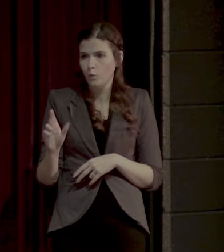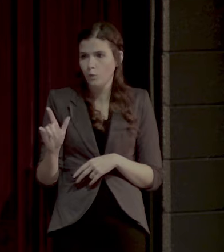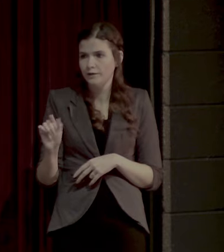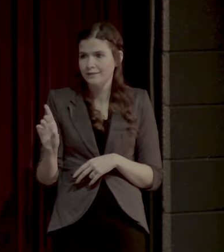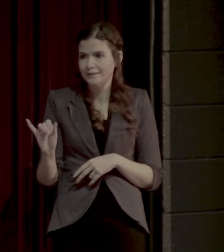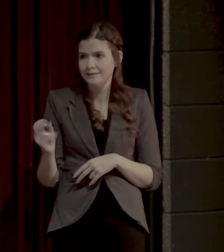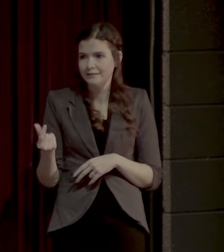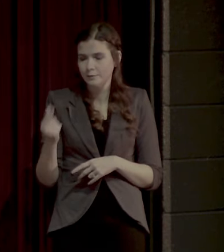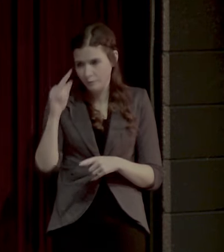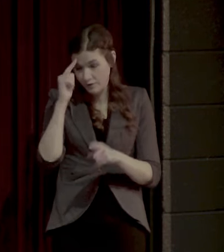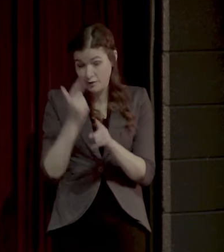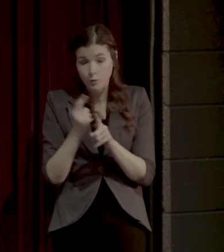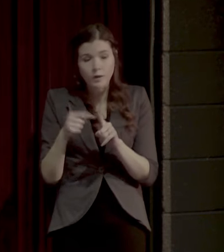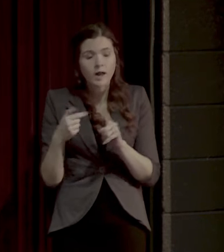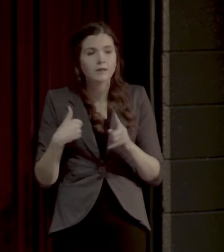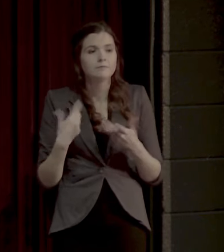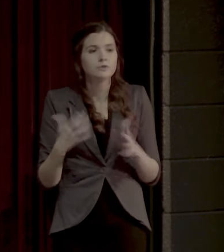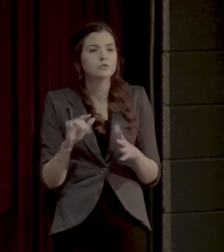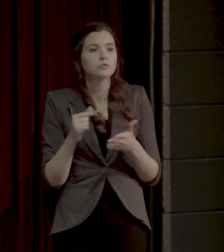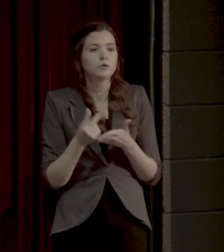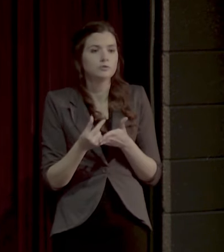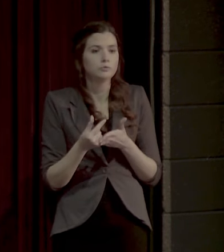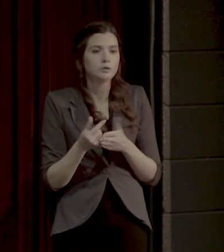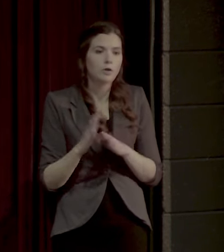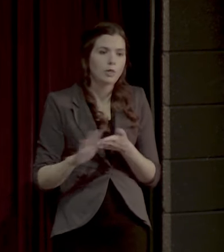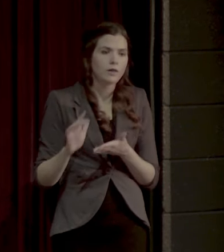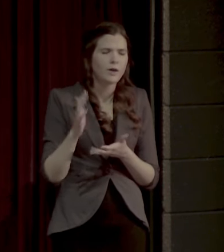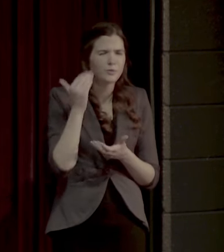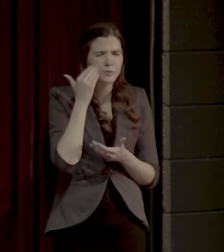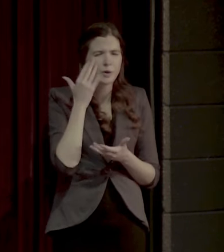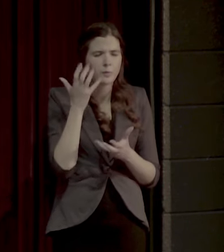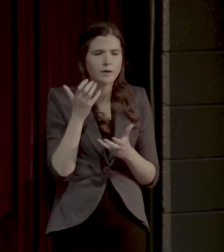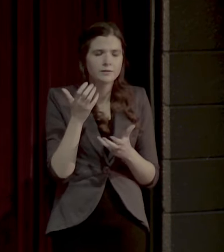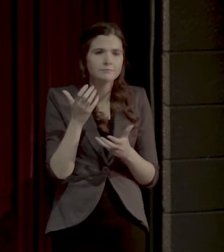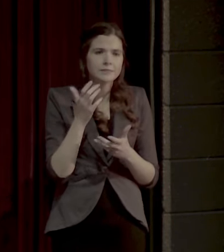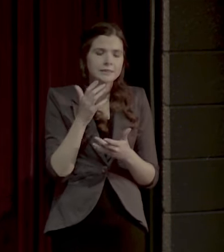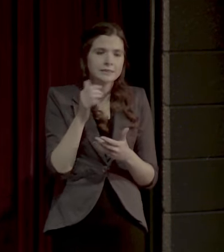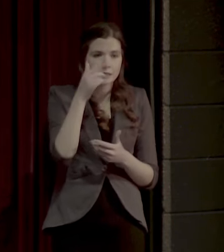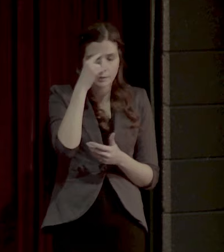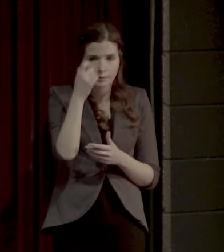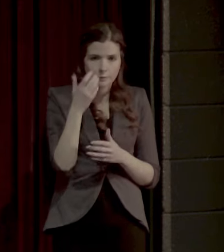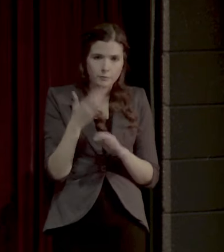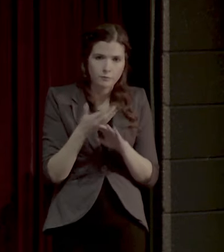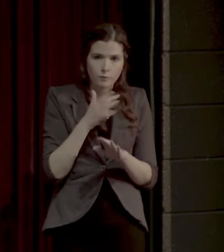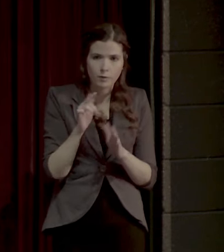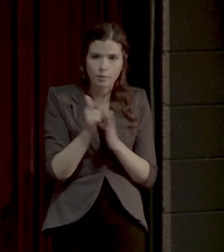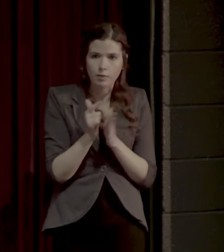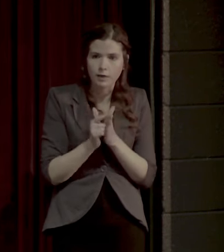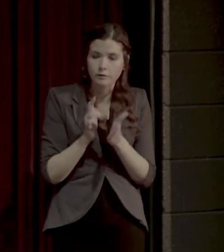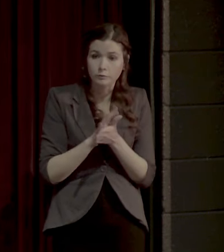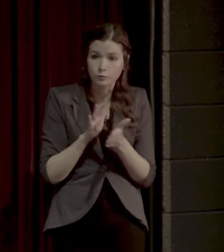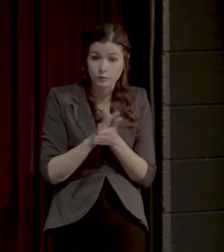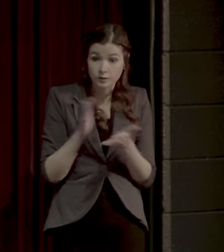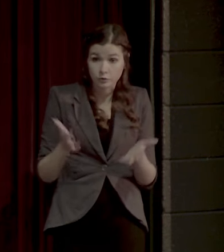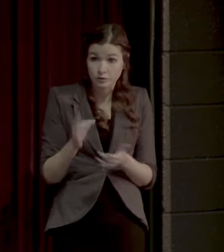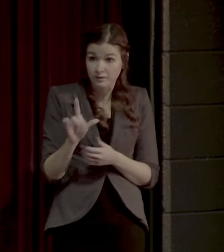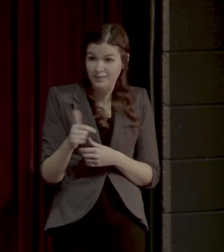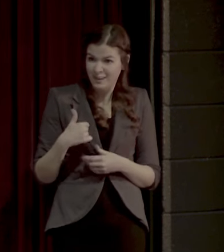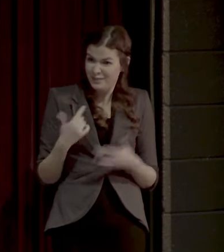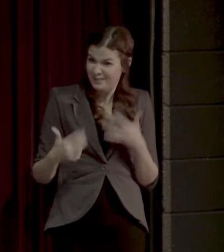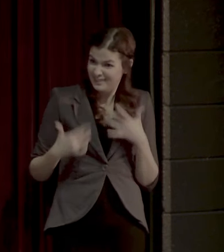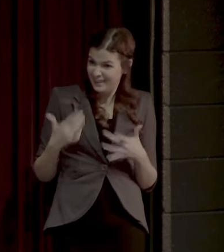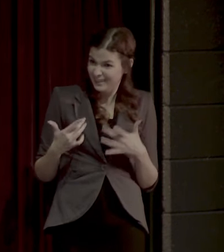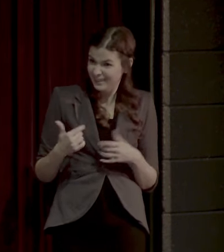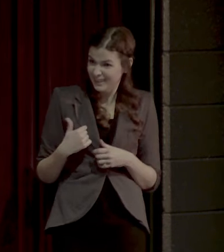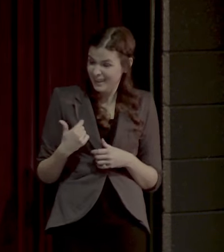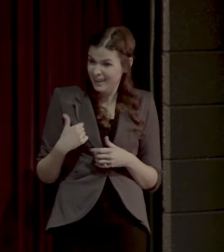college, I knew I wanted to spend my summer before law school in Devil's Lake, living with my parents, and I was excited.